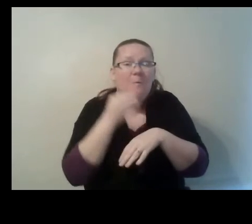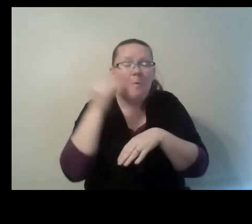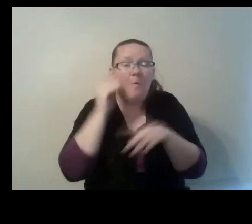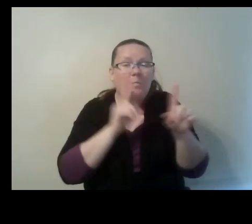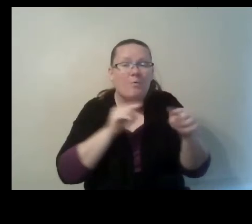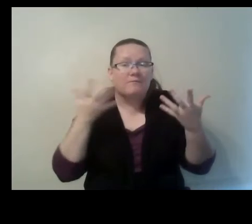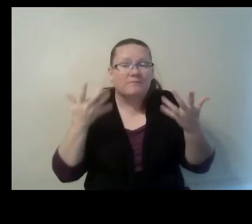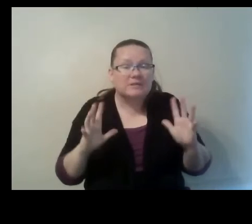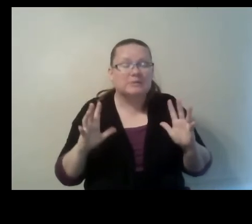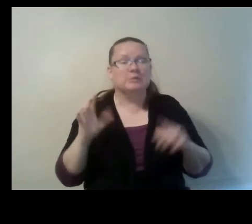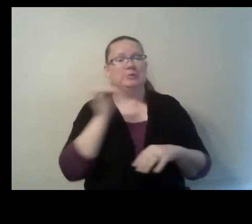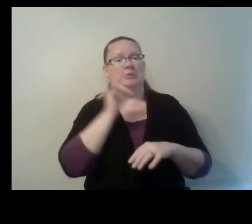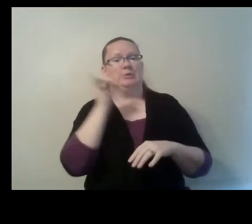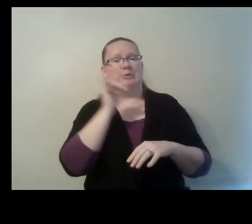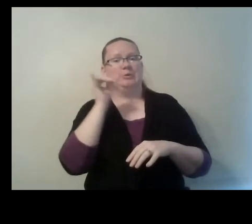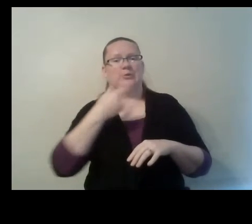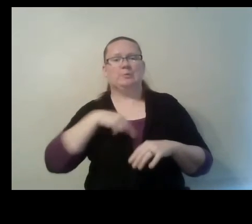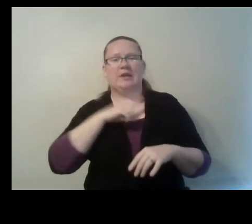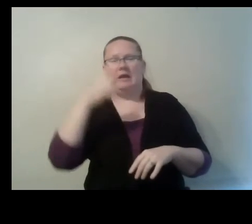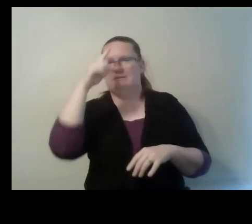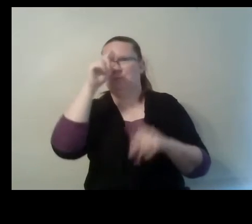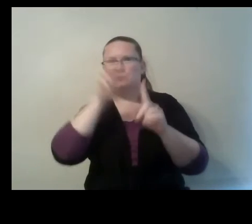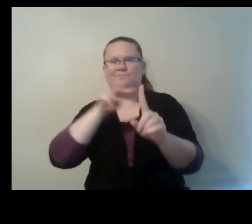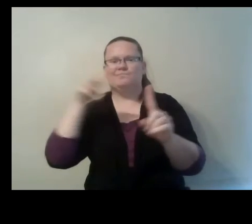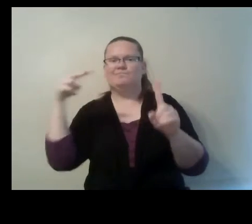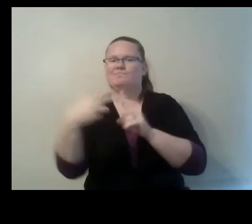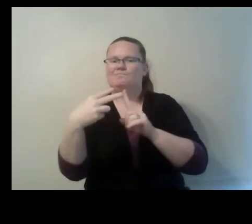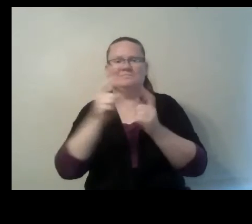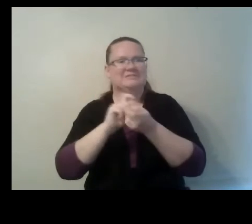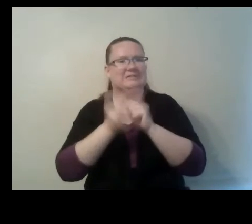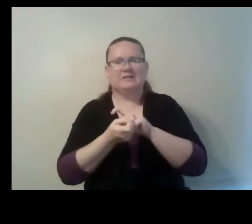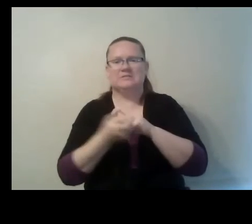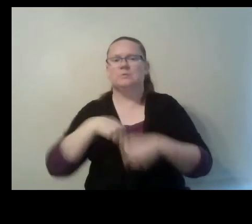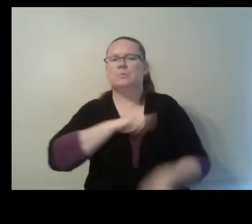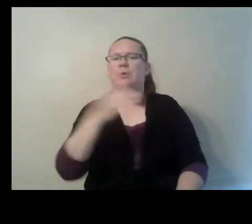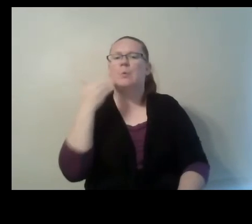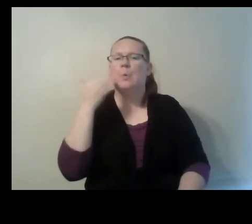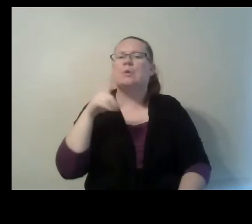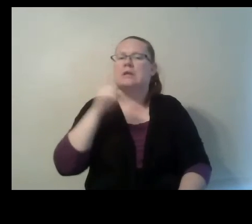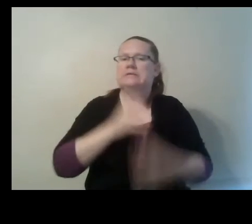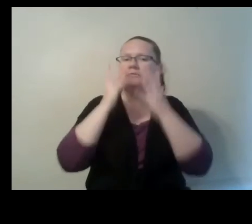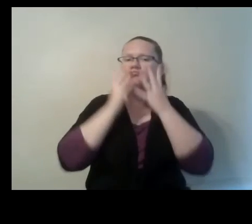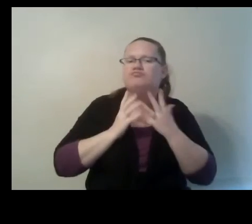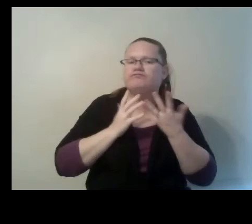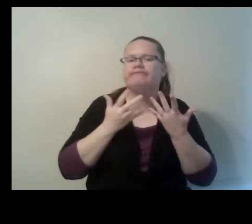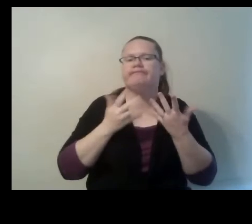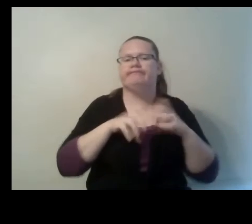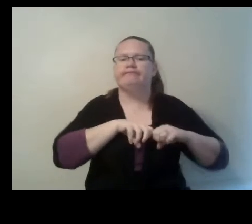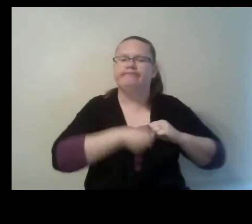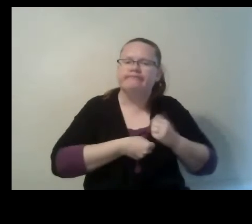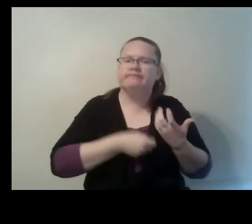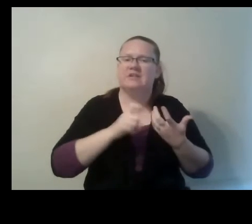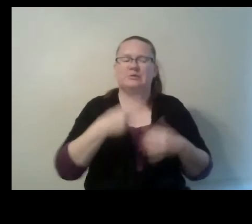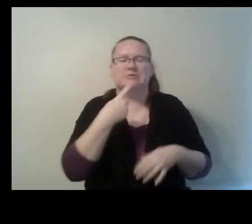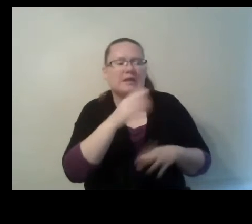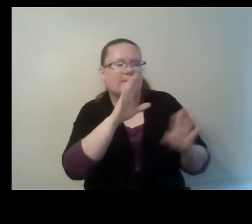given. We have to think about this in different ways. We know everyone needs to grieve. We need to be able to say goodbye to our loved ones.